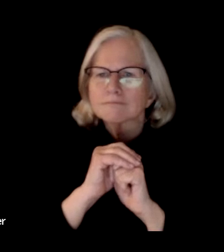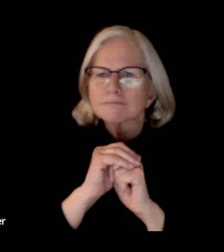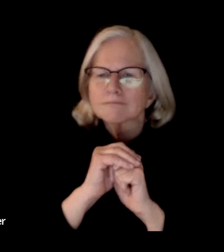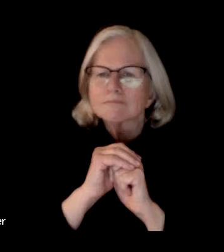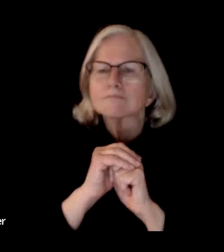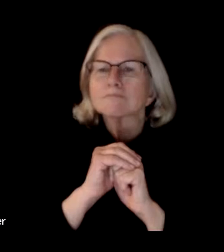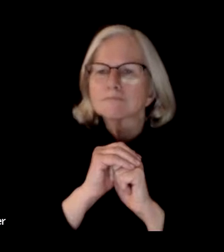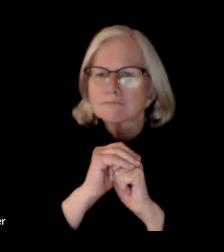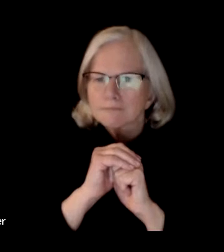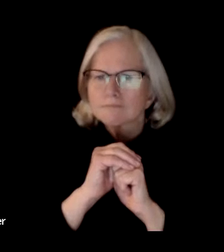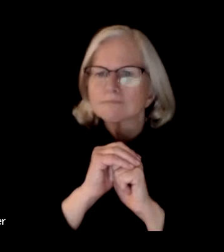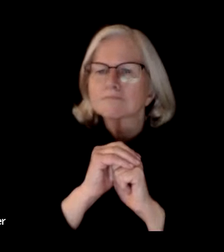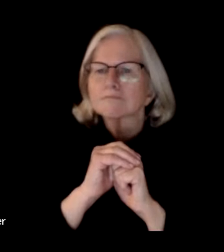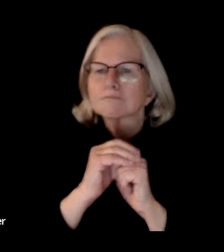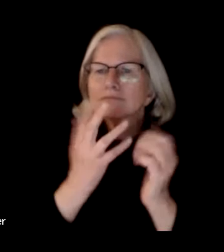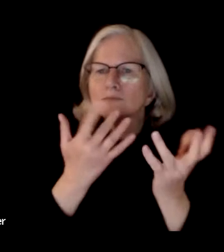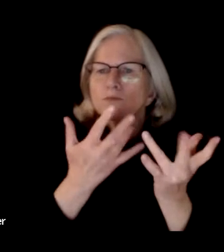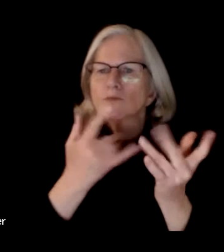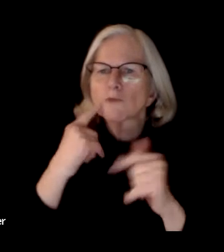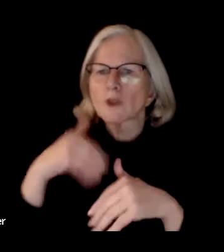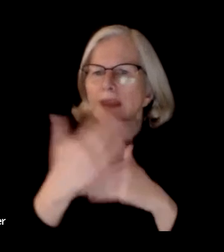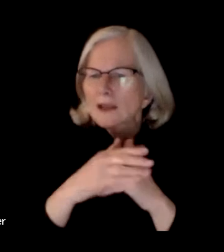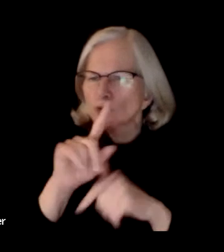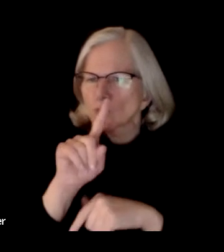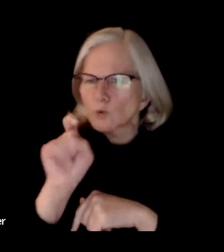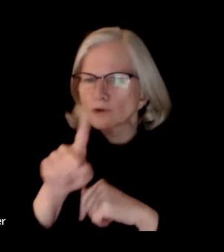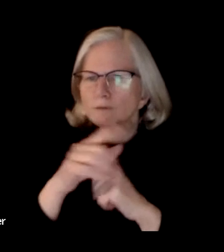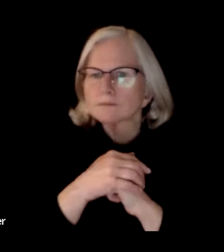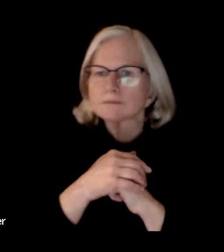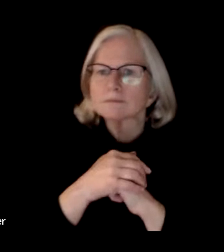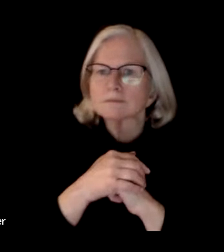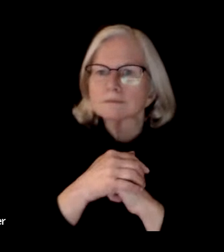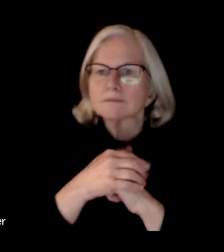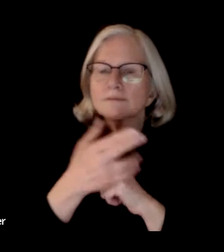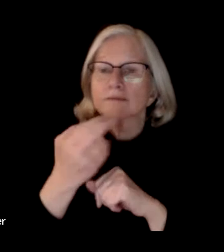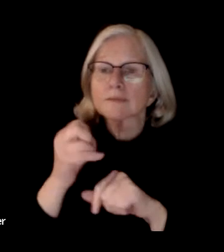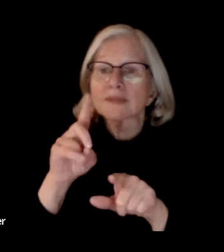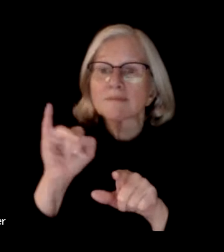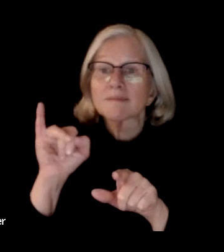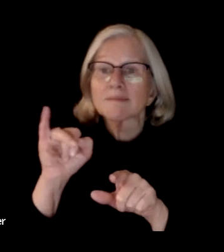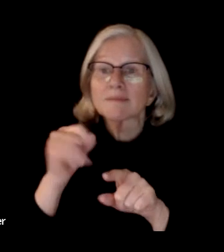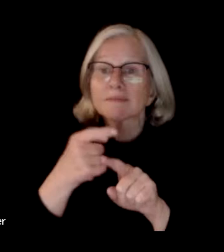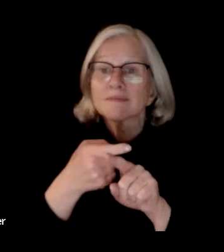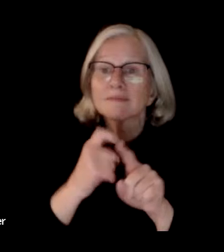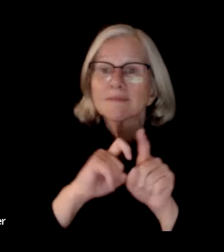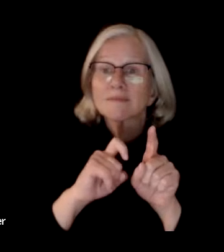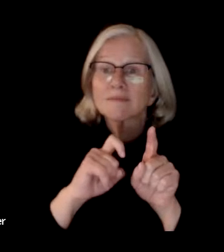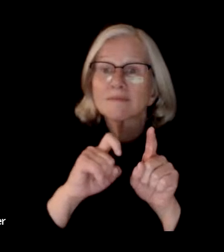Your next question comes from the line of Heidi Windal from Care 11.